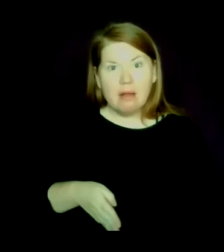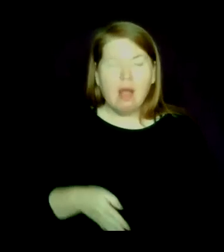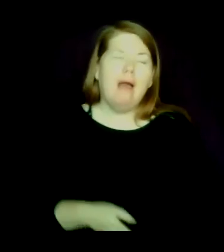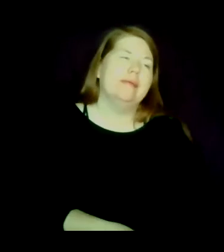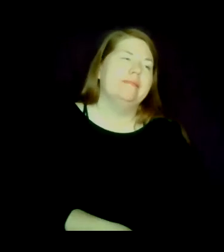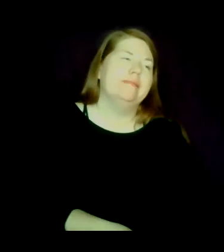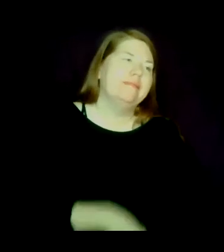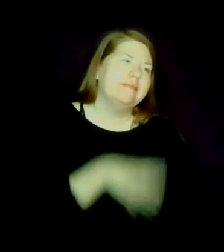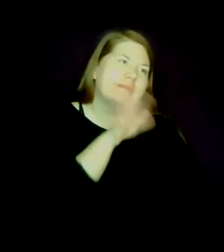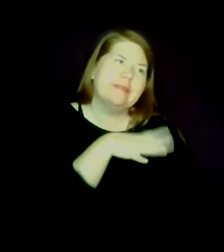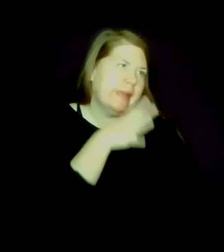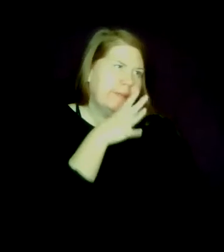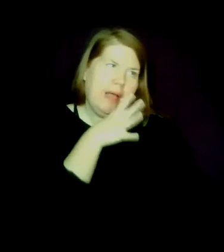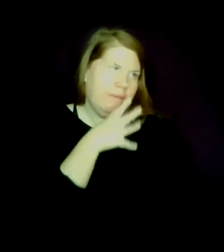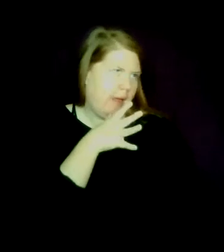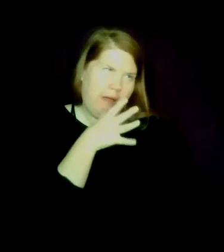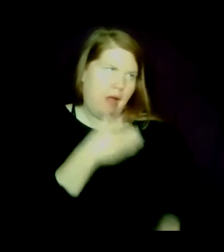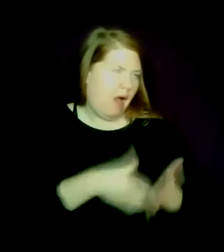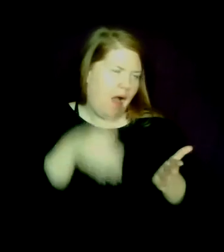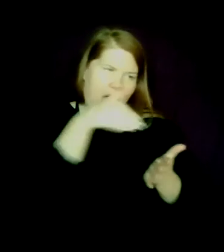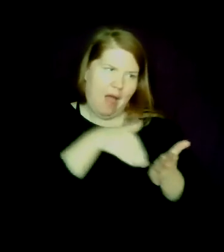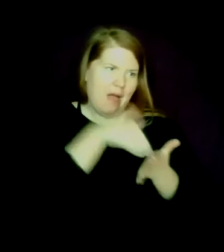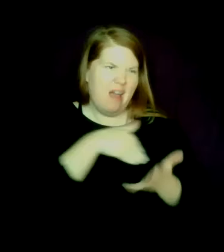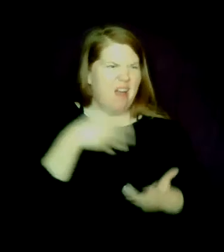made funny faces a million times.